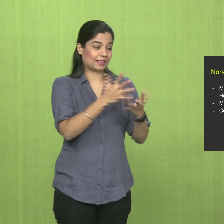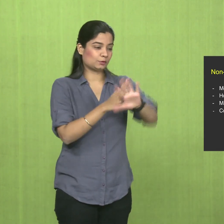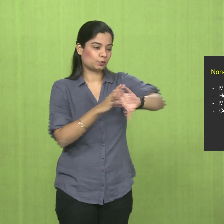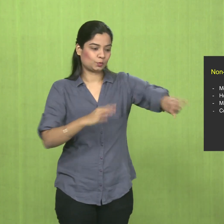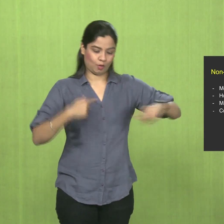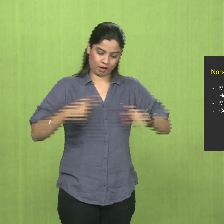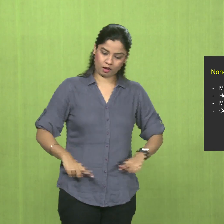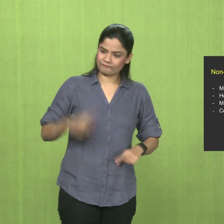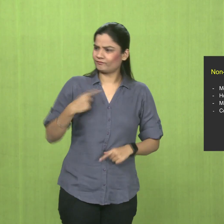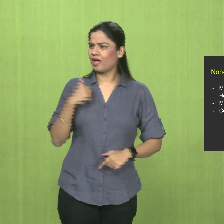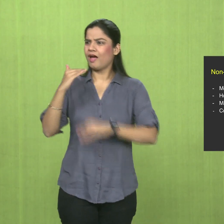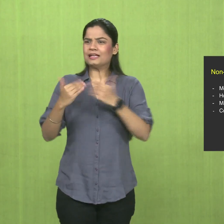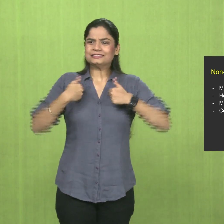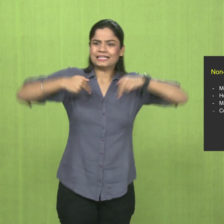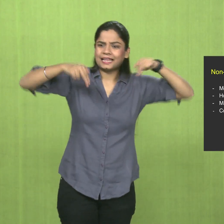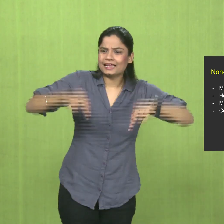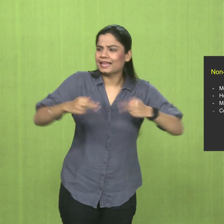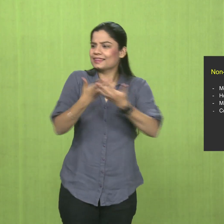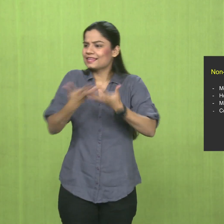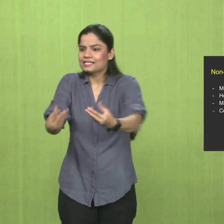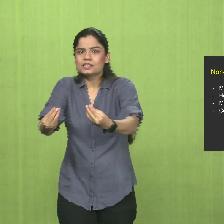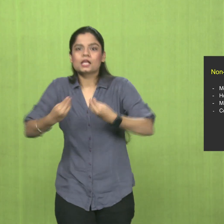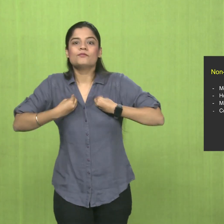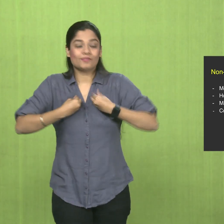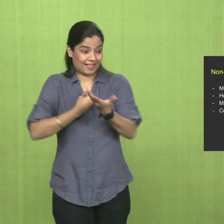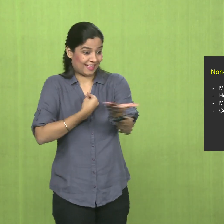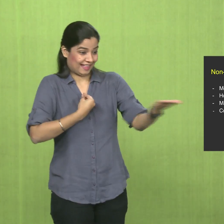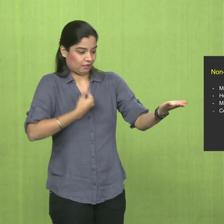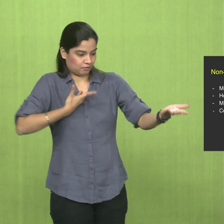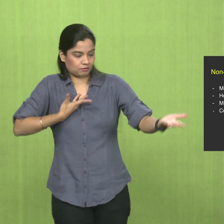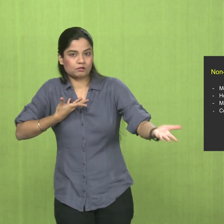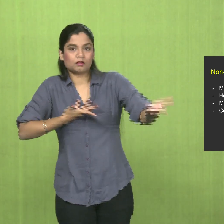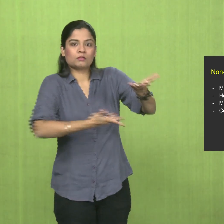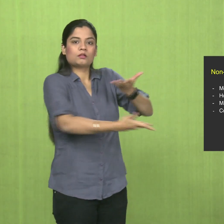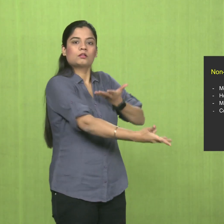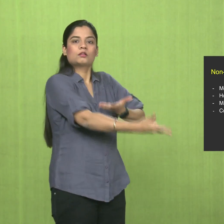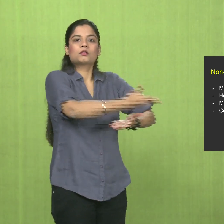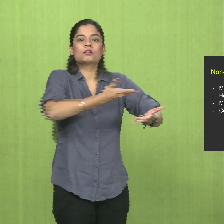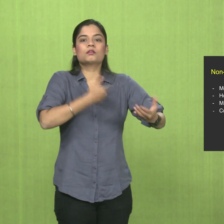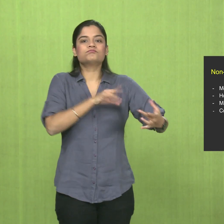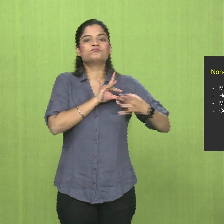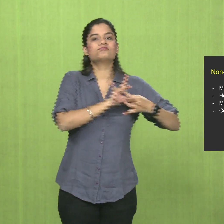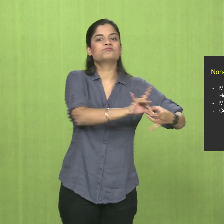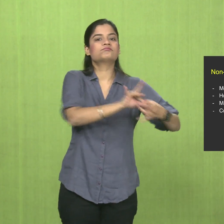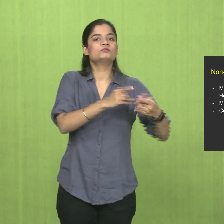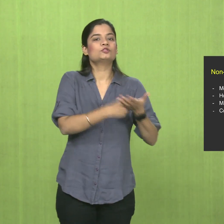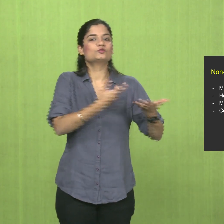us. Without these things, we can't develop. We need resources to work together. Human resources